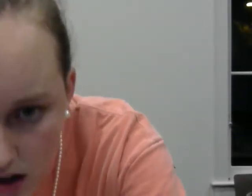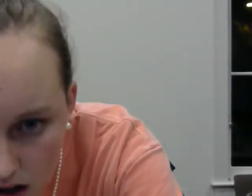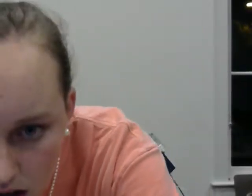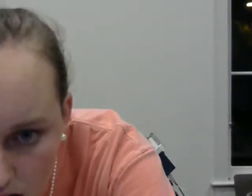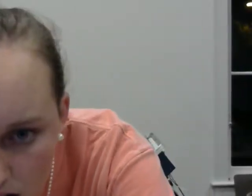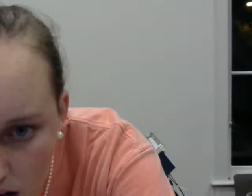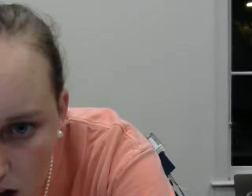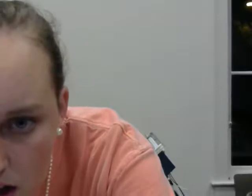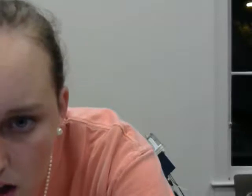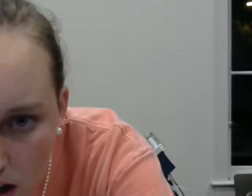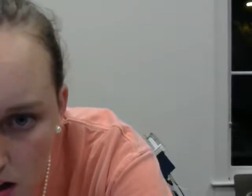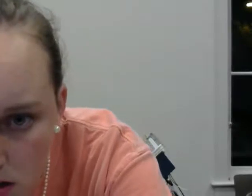stories.